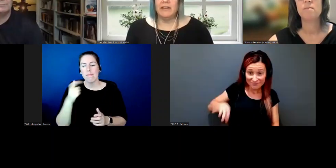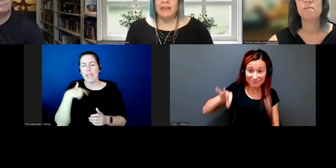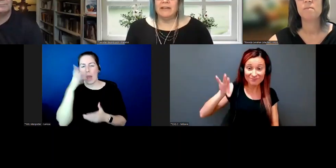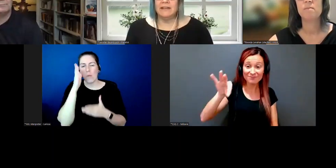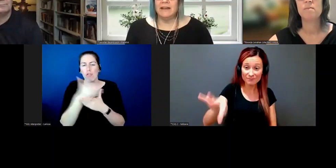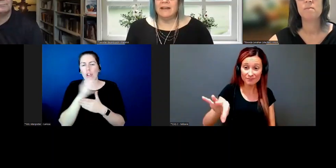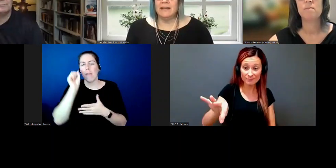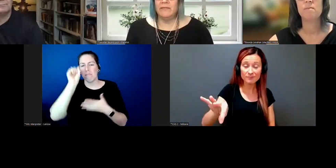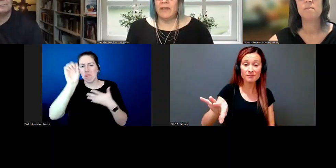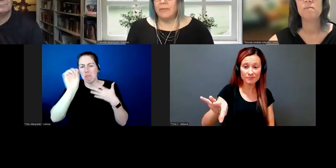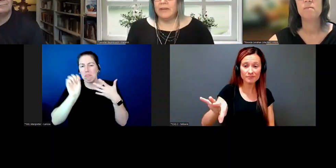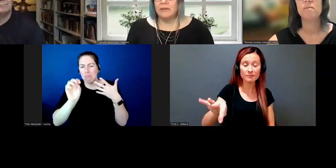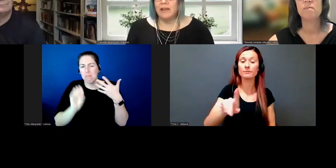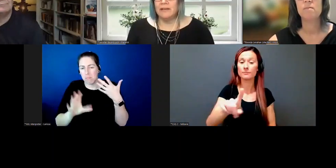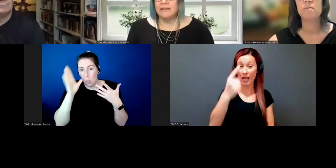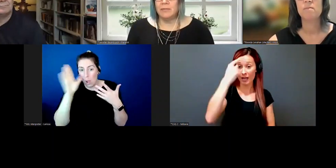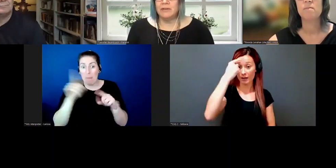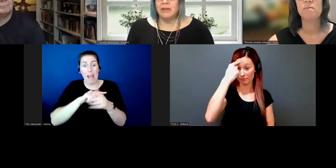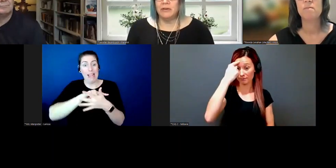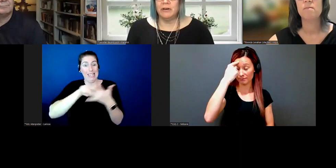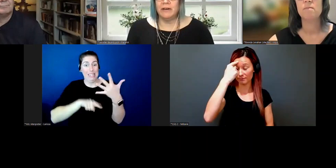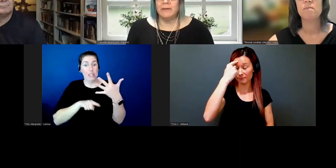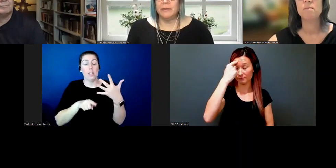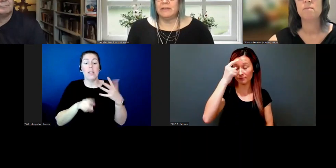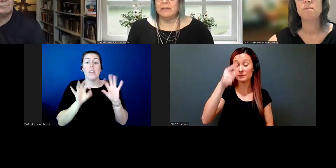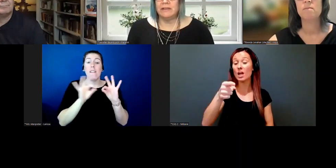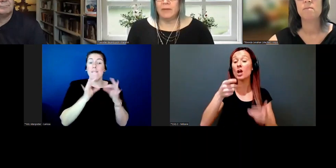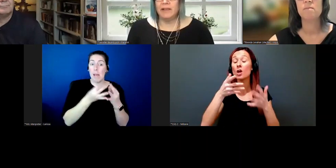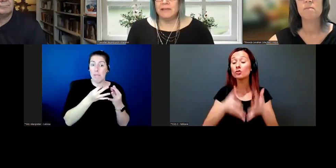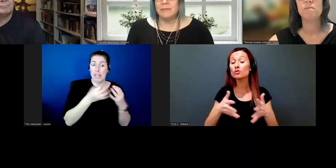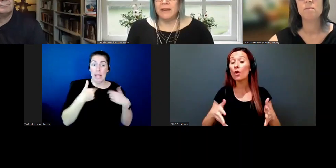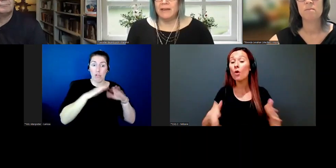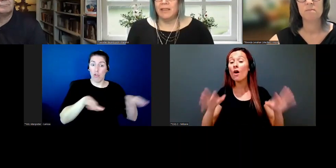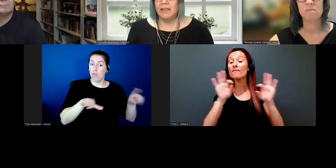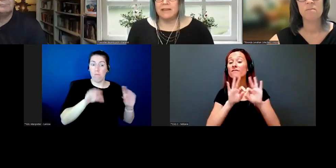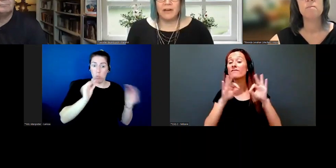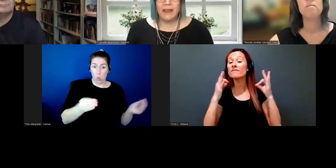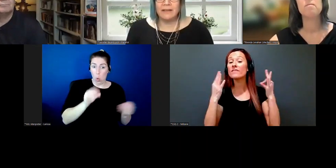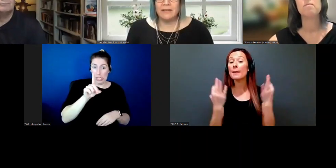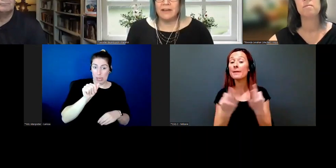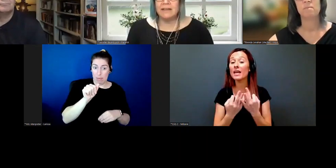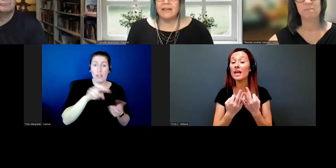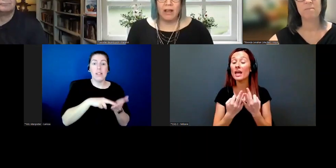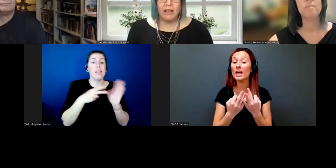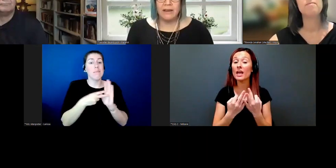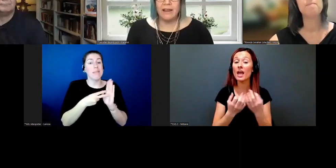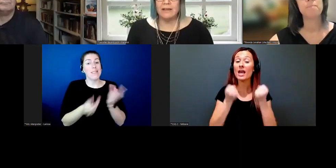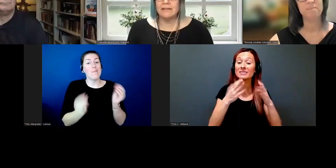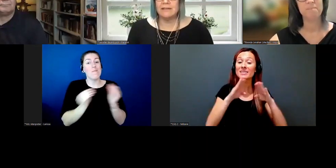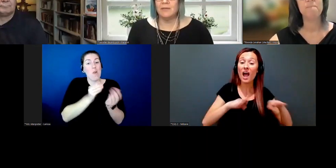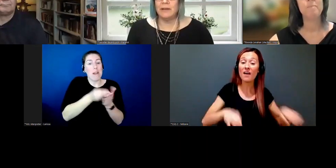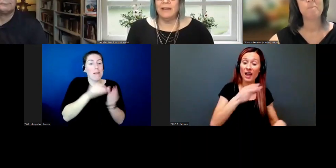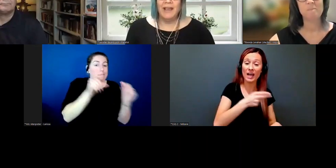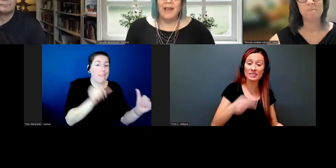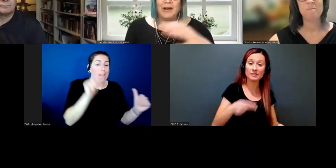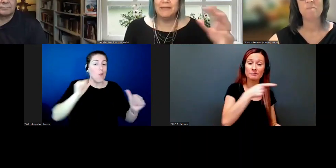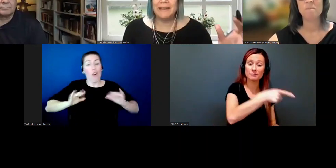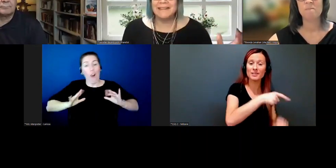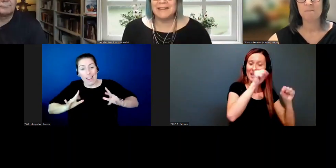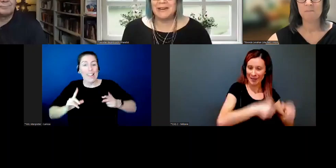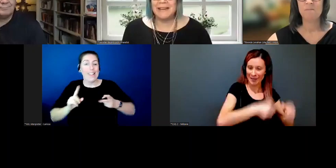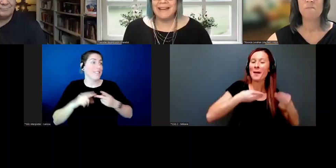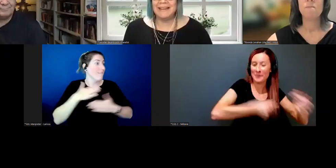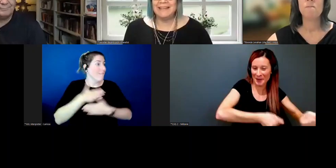these are all things that families with non-disabled children are able to typically spend on leisure activities, holidays, and we aren't